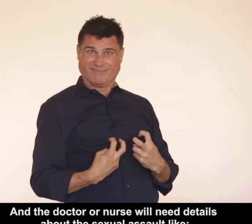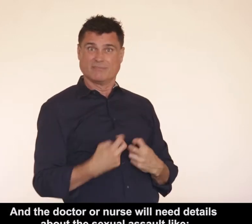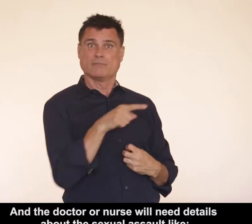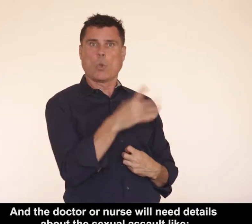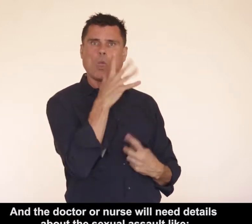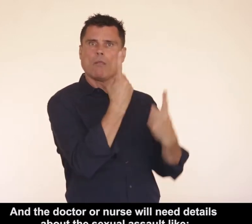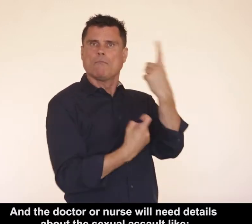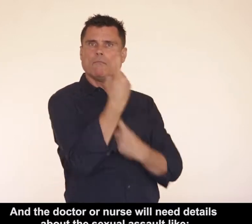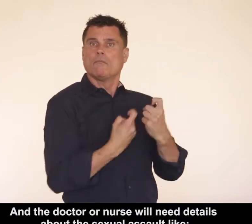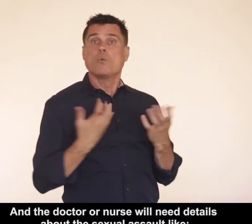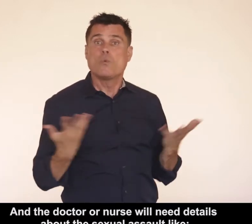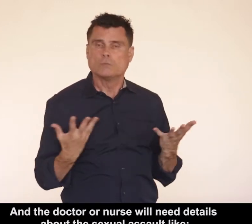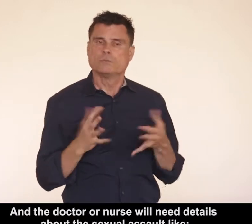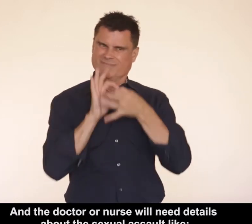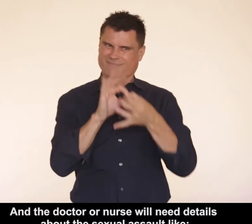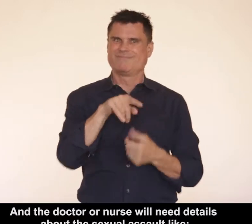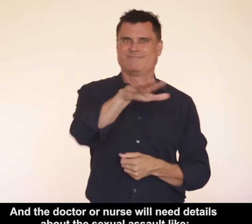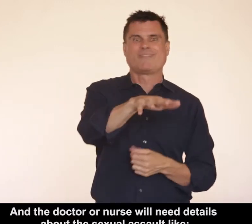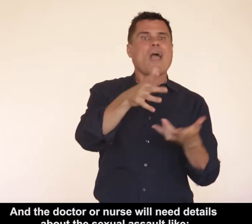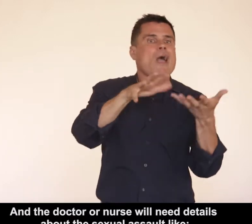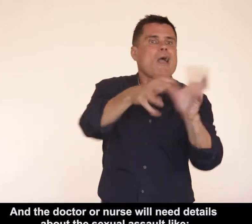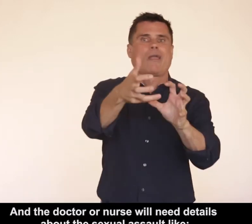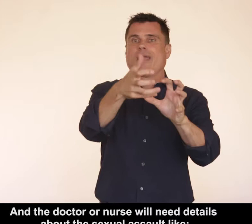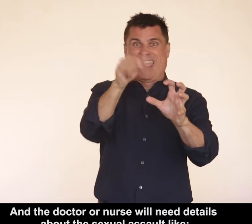And the doctor or nurse will need details about the sexual assault, like